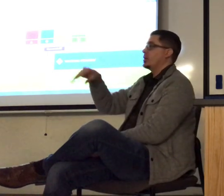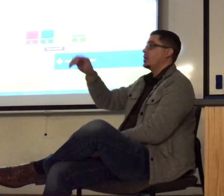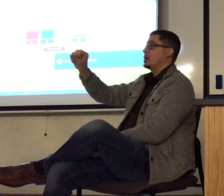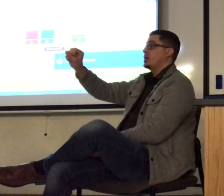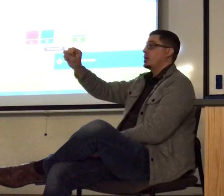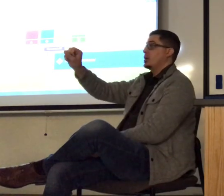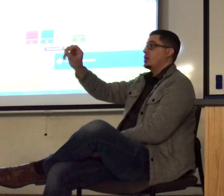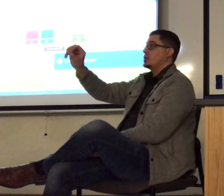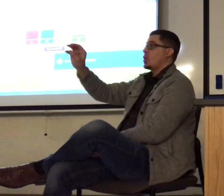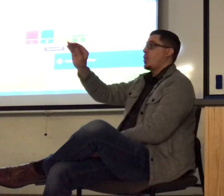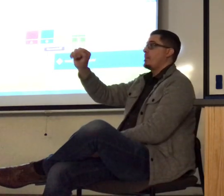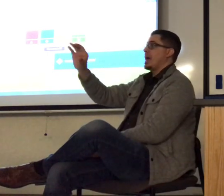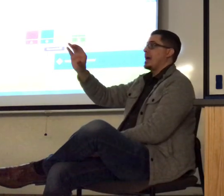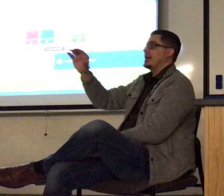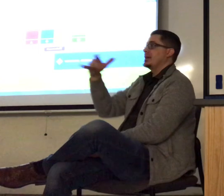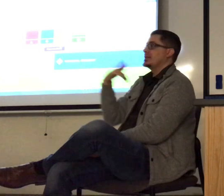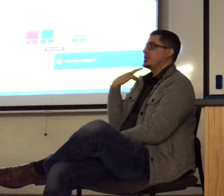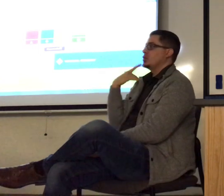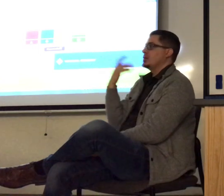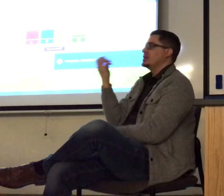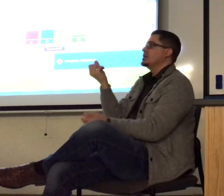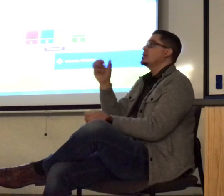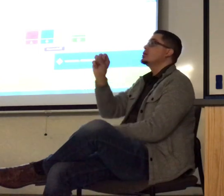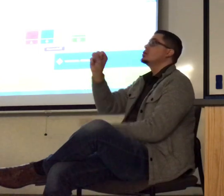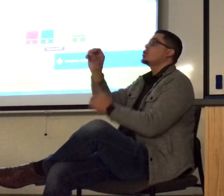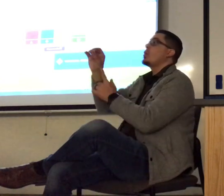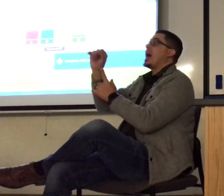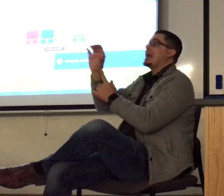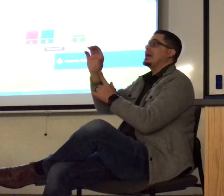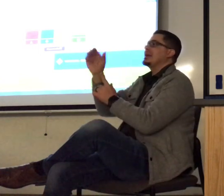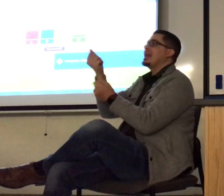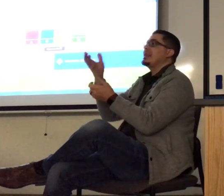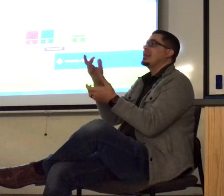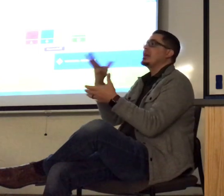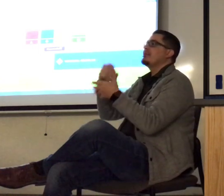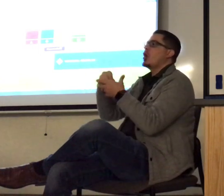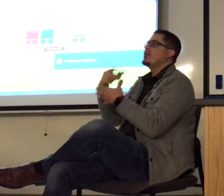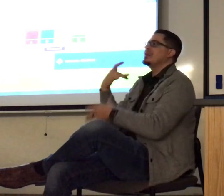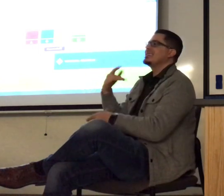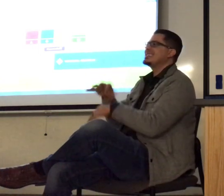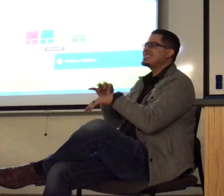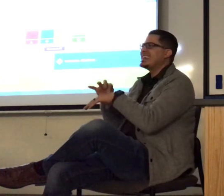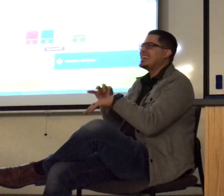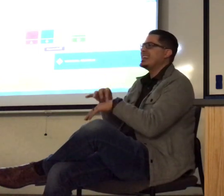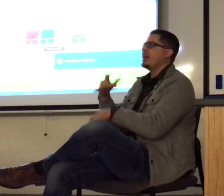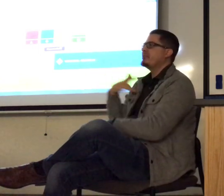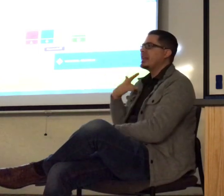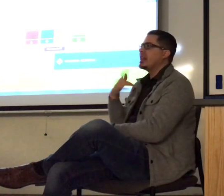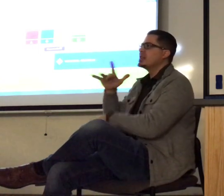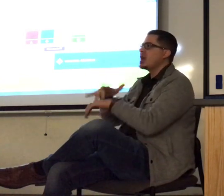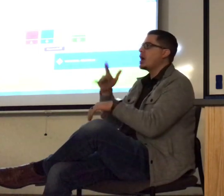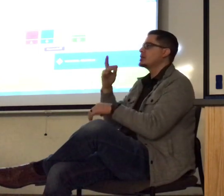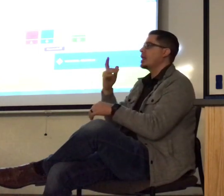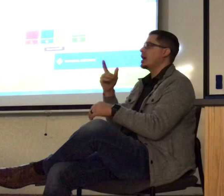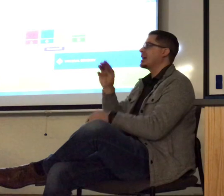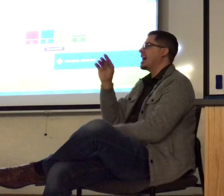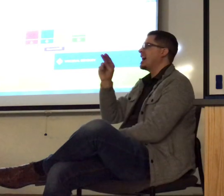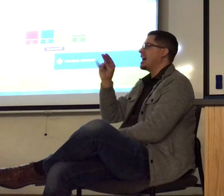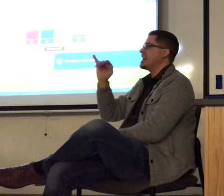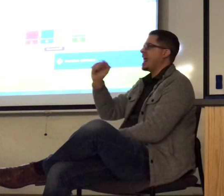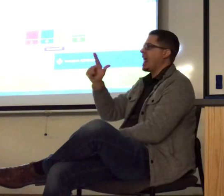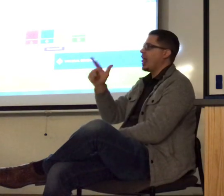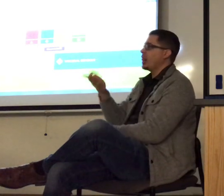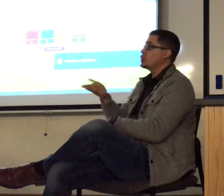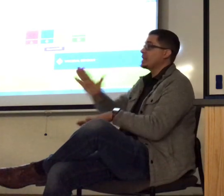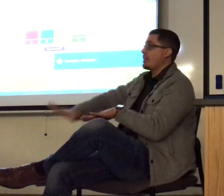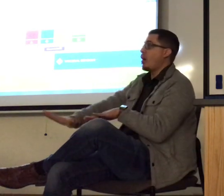it's anything involving skin, touch, feel, you know, step on a nail. That's pretty much